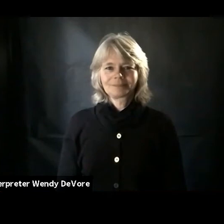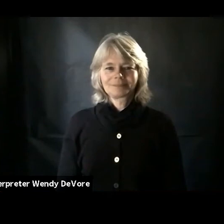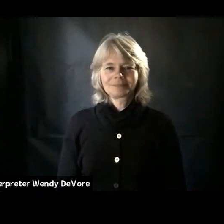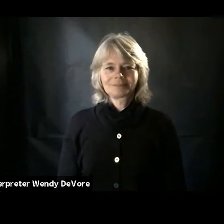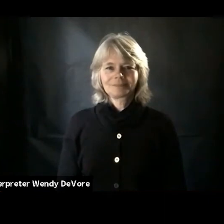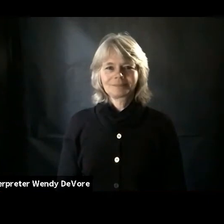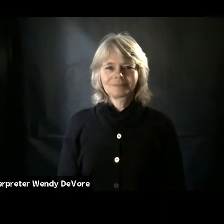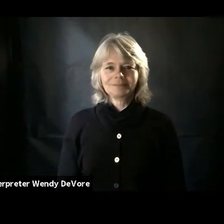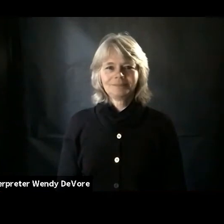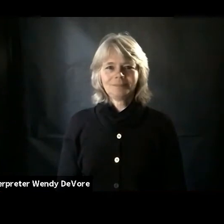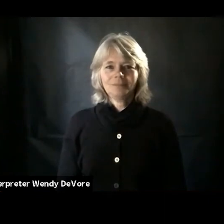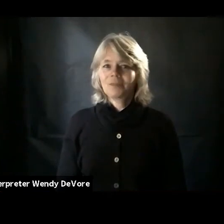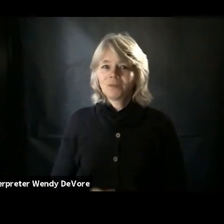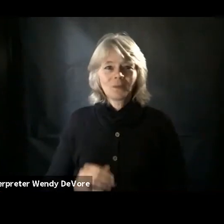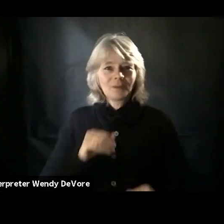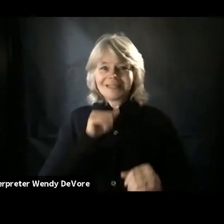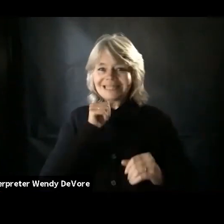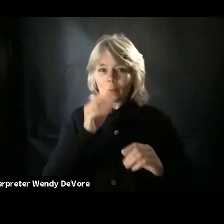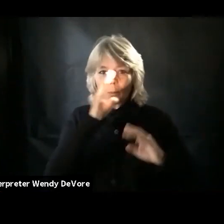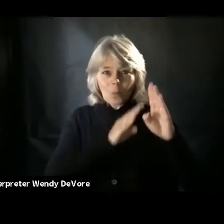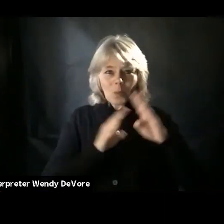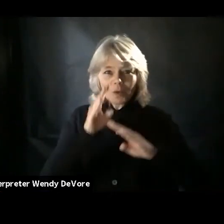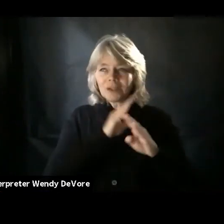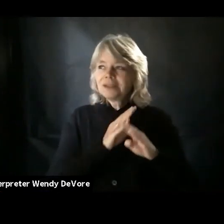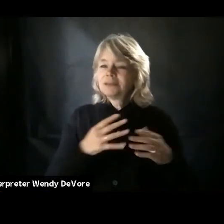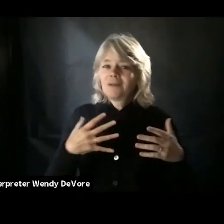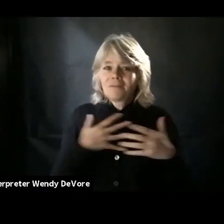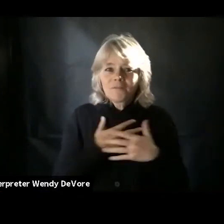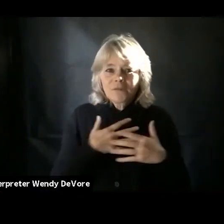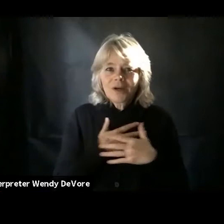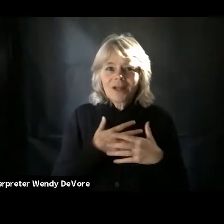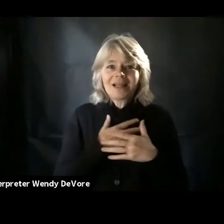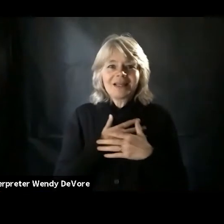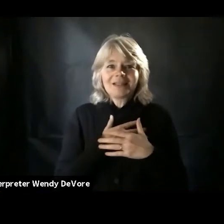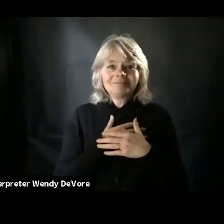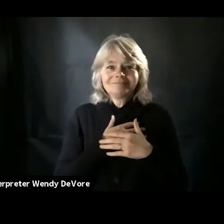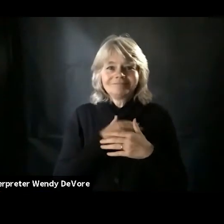Instead of worrying and feeling afraid for an unknown future,